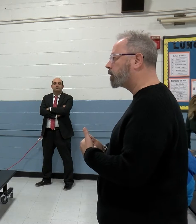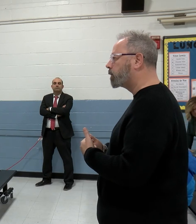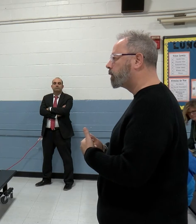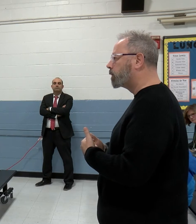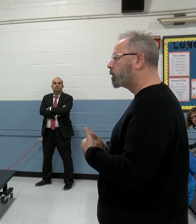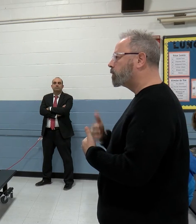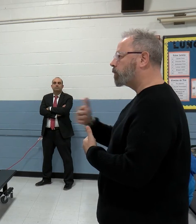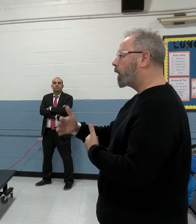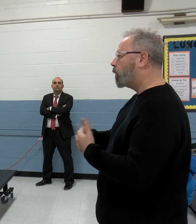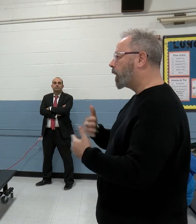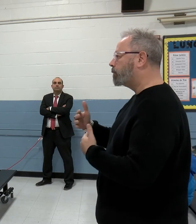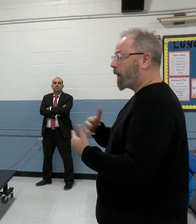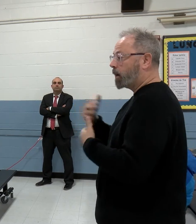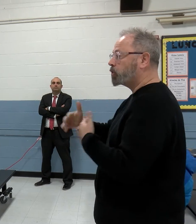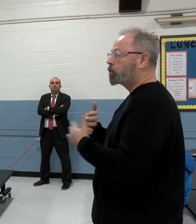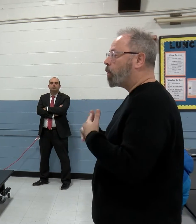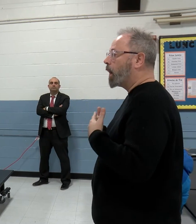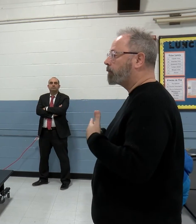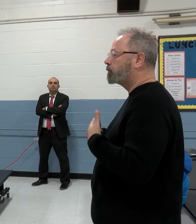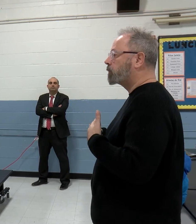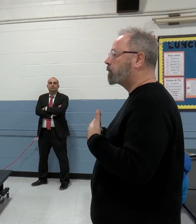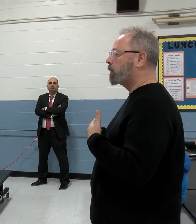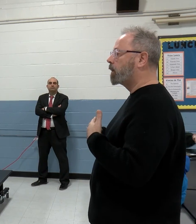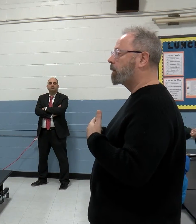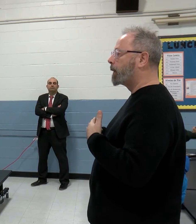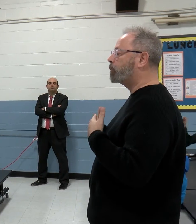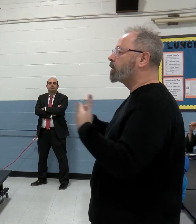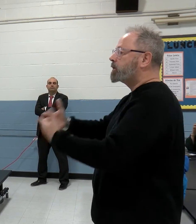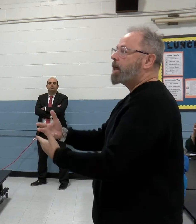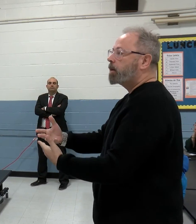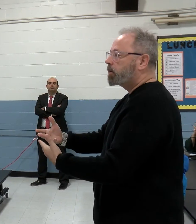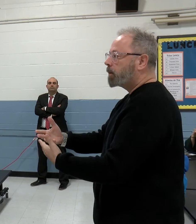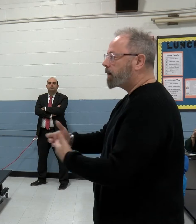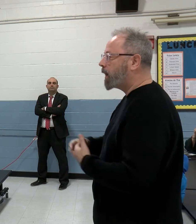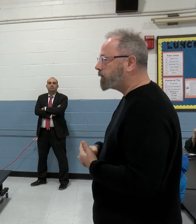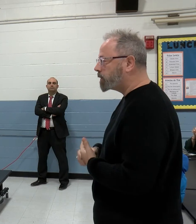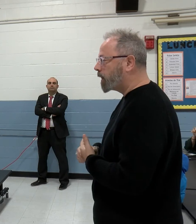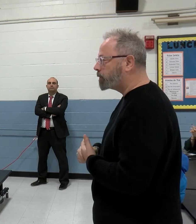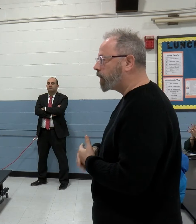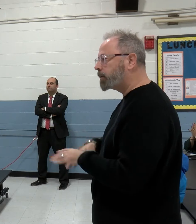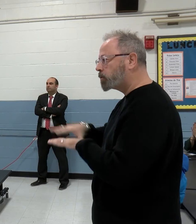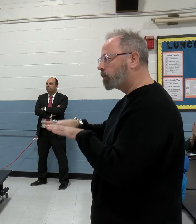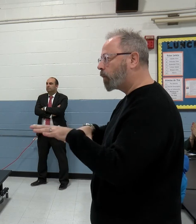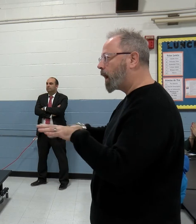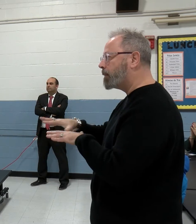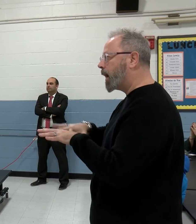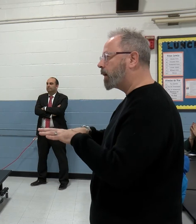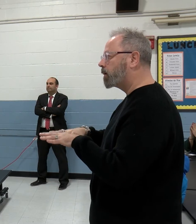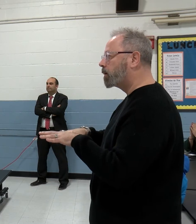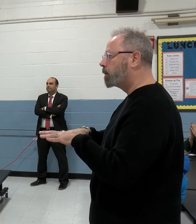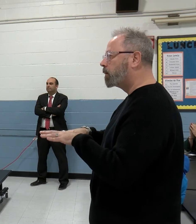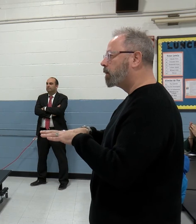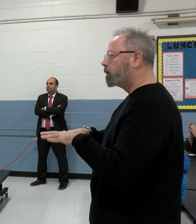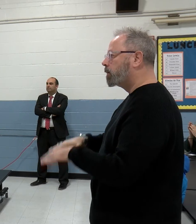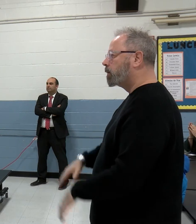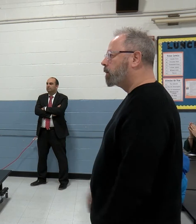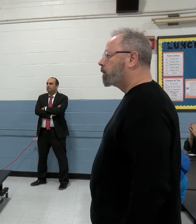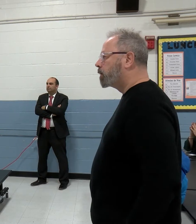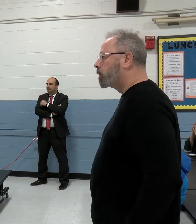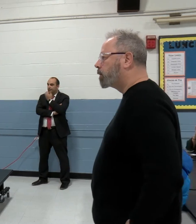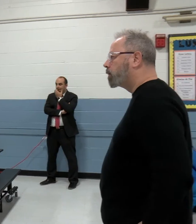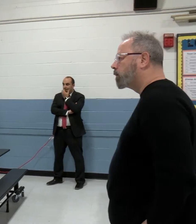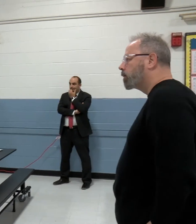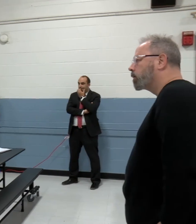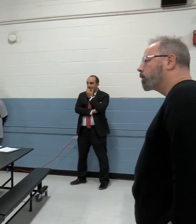child. So I don't want to, but I also don't want to present like that to them, you know, that's sort of where I'm at. Well, I